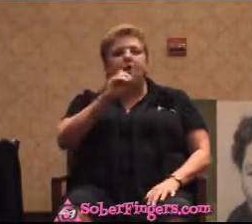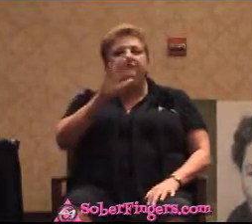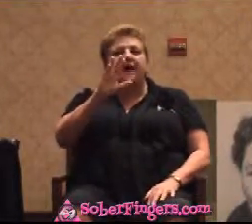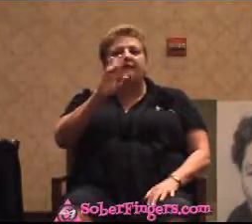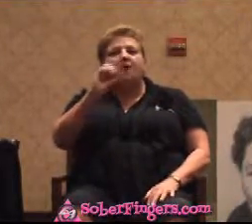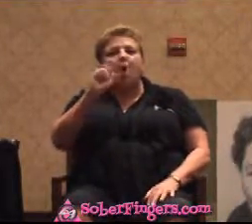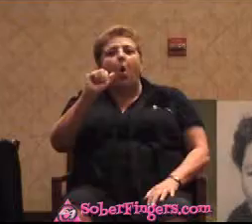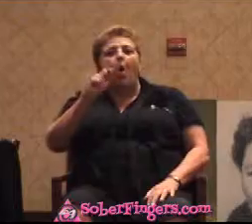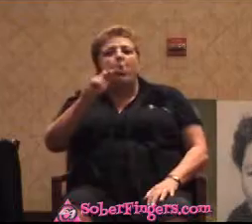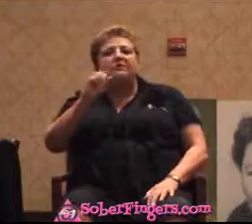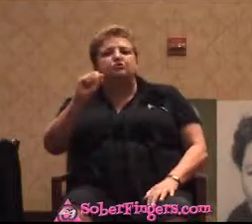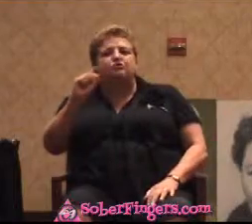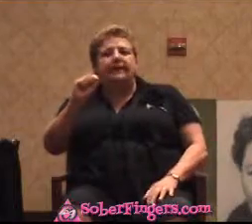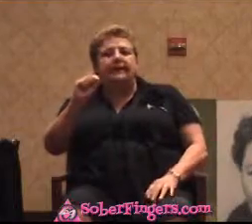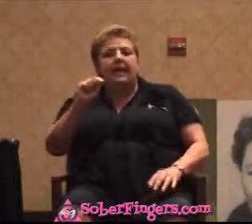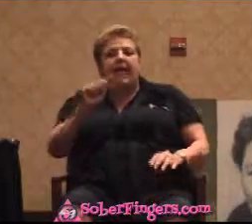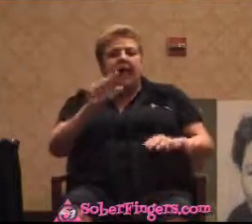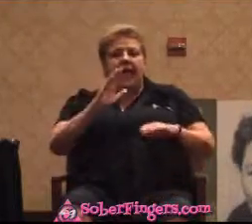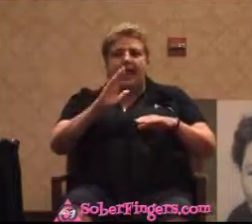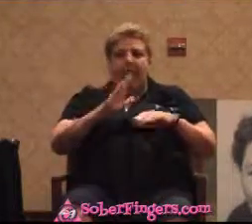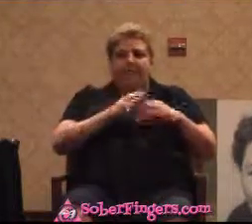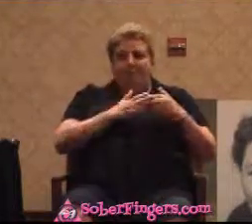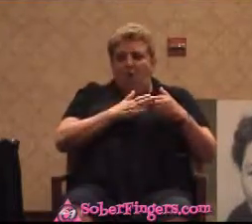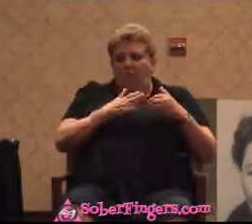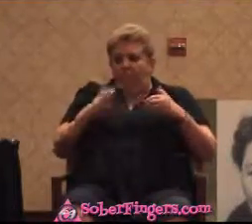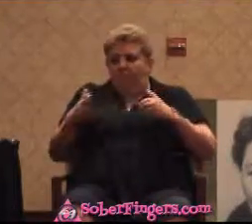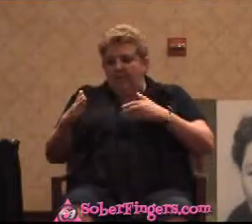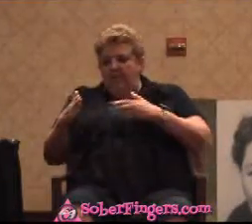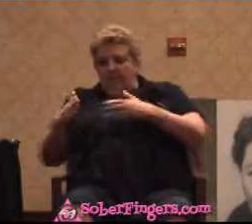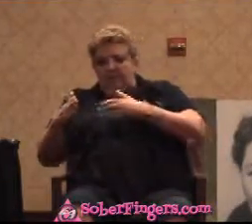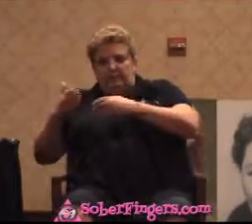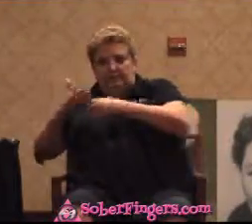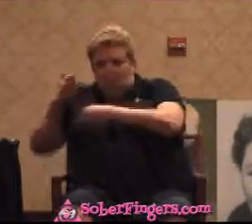was sitting like all the way to, like literally on the windowsill.